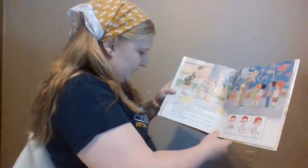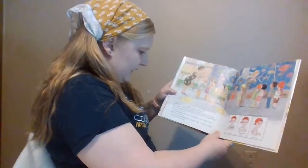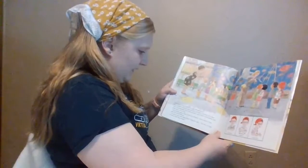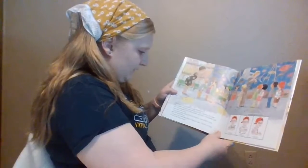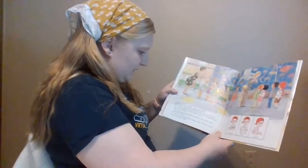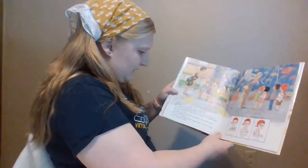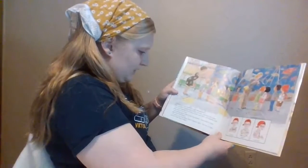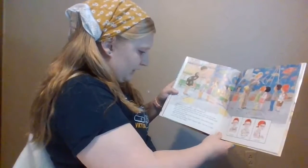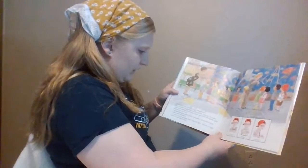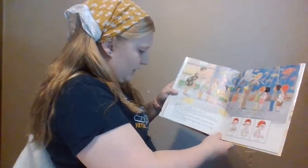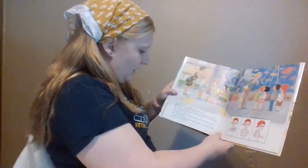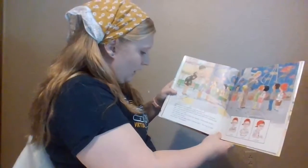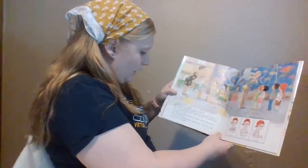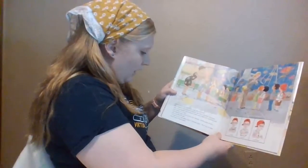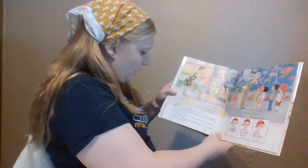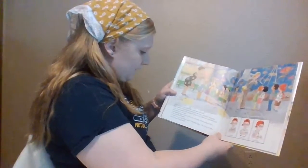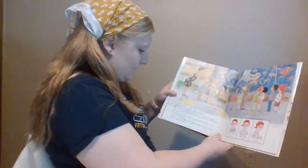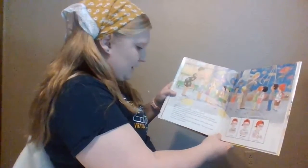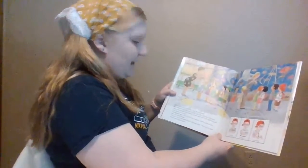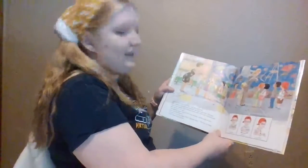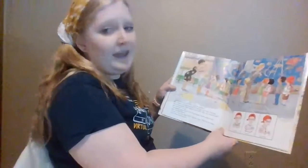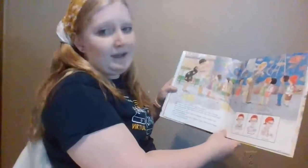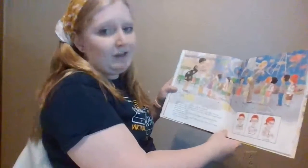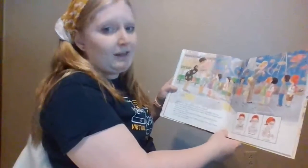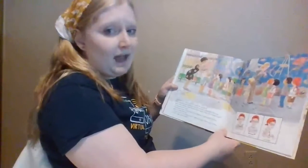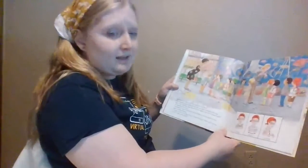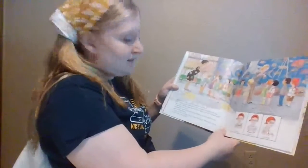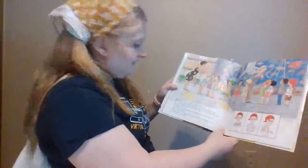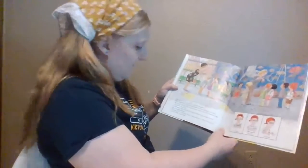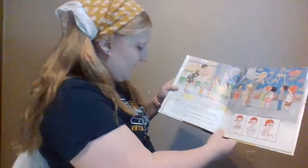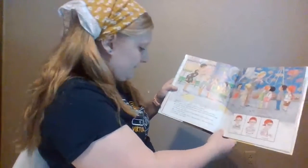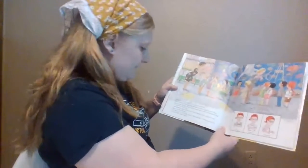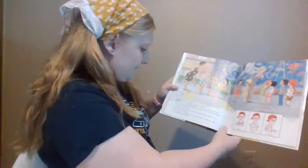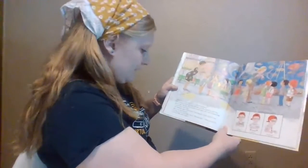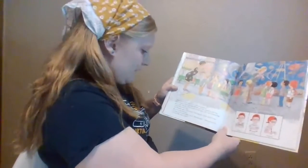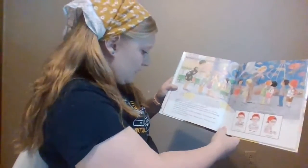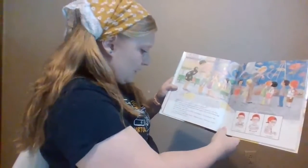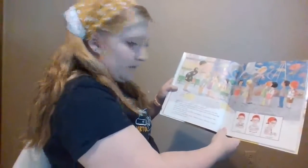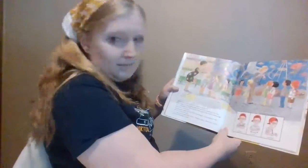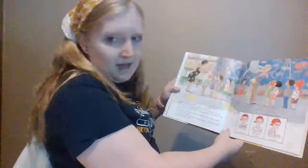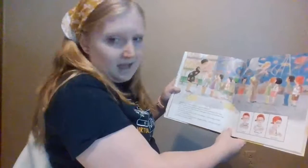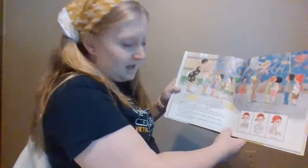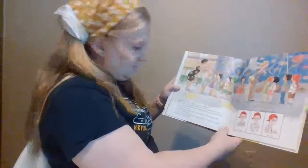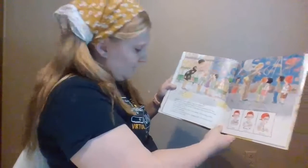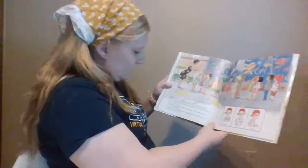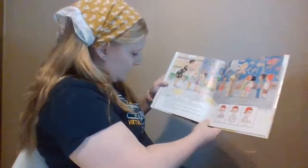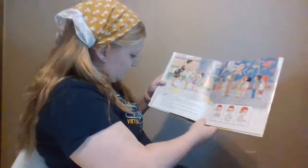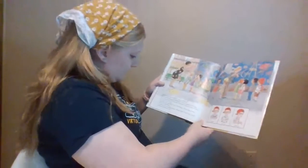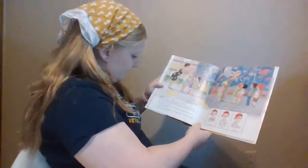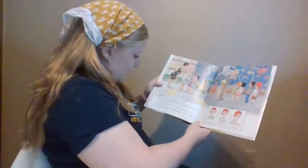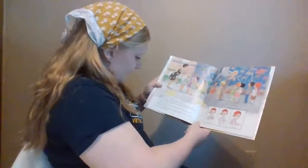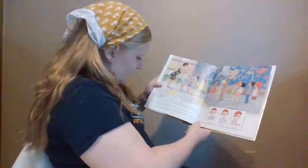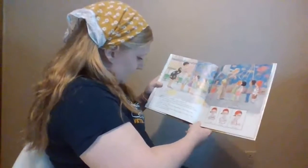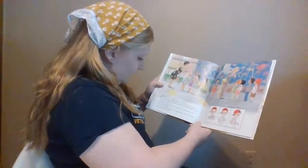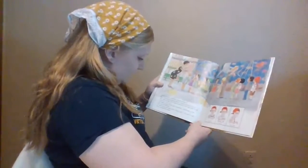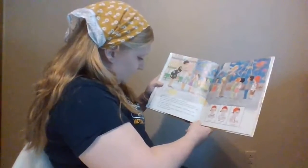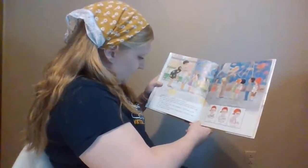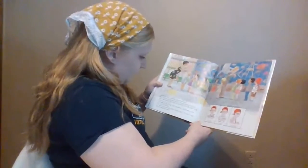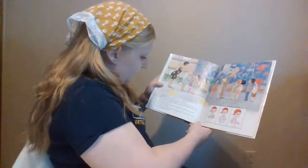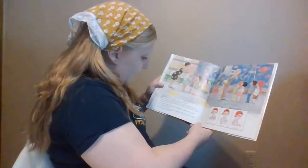They haven't seen each other all summer, and they have a lot to say. My hamster gave birth to